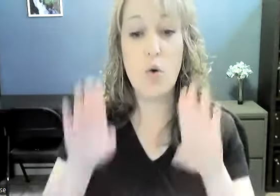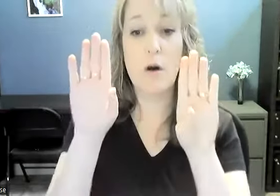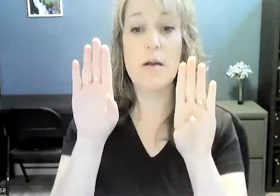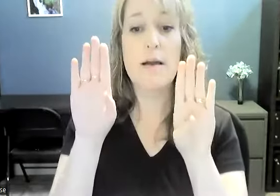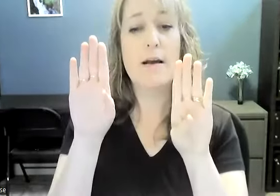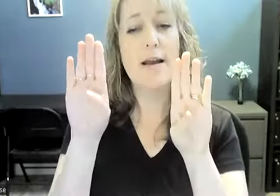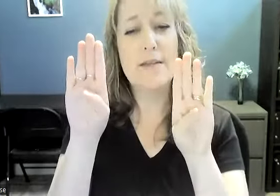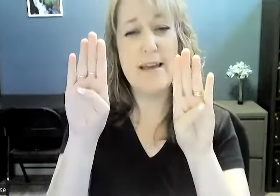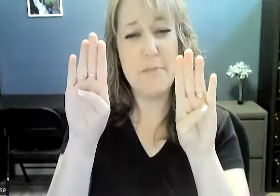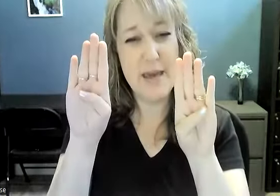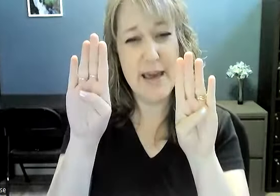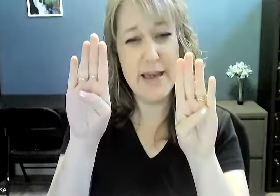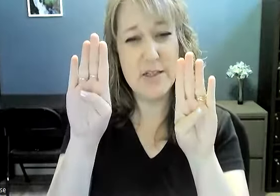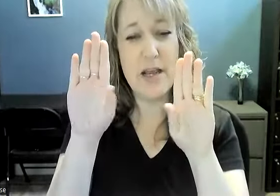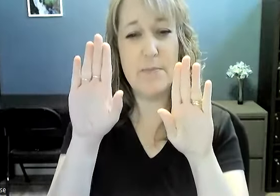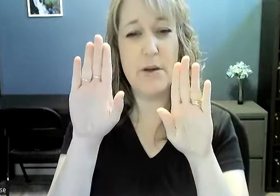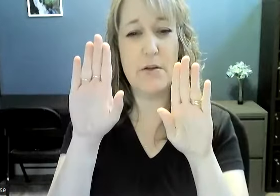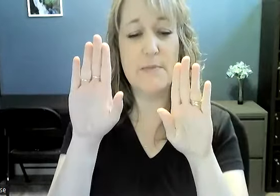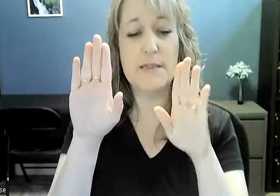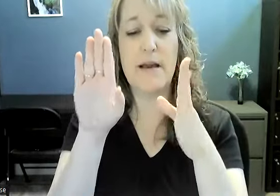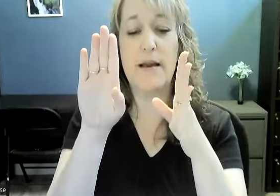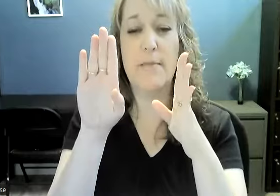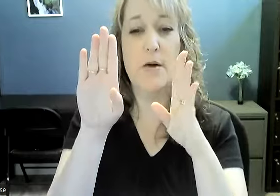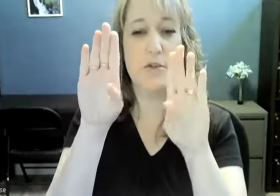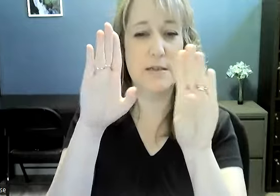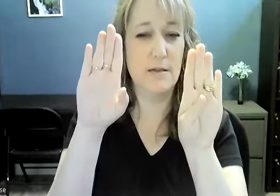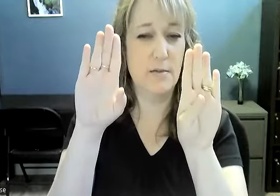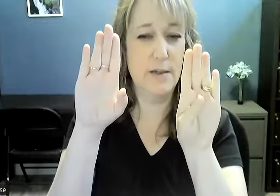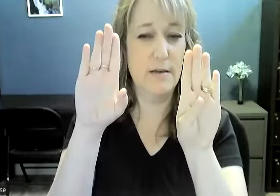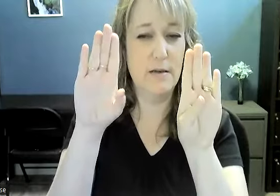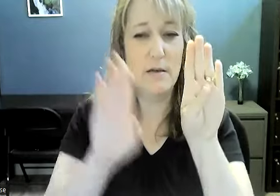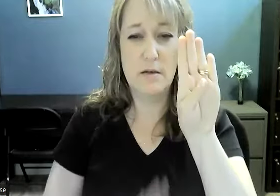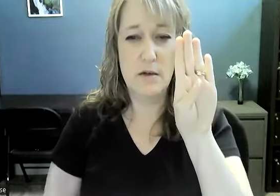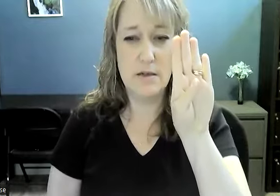Door, kind of like a B hand shape, but your thumbs kind of come out just a little bit. Not